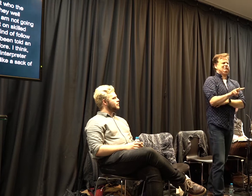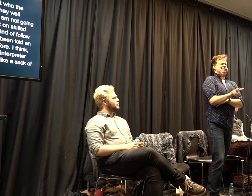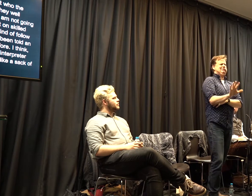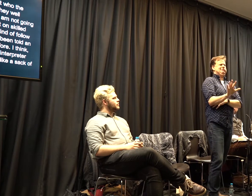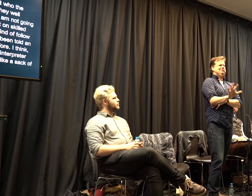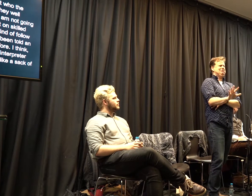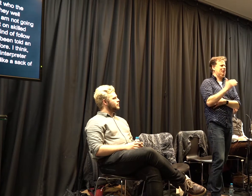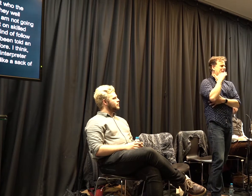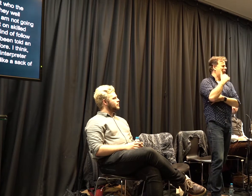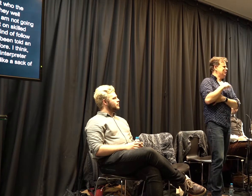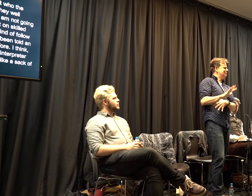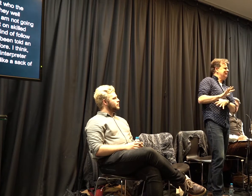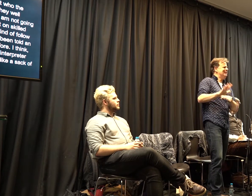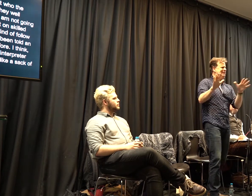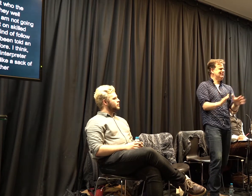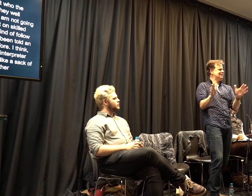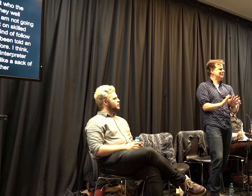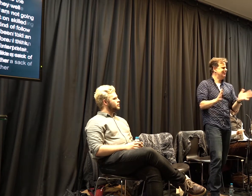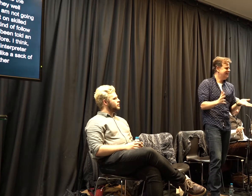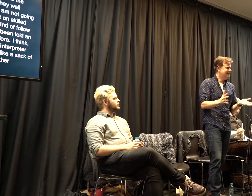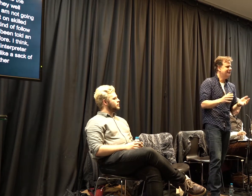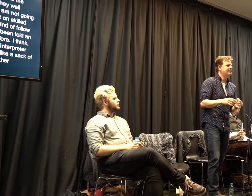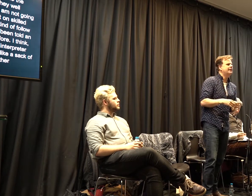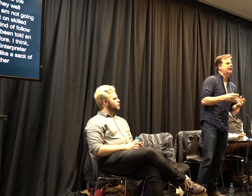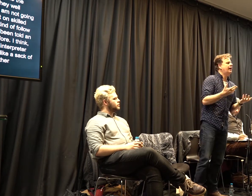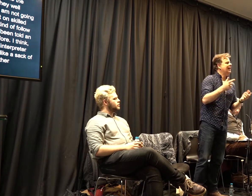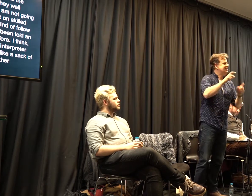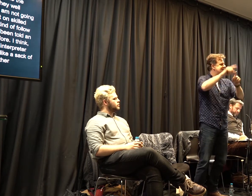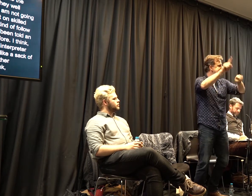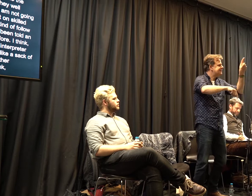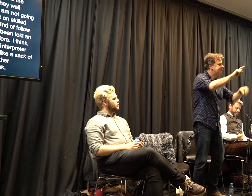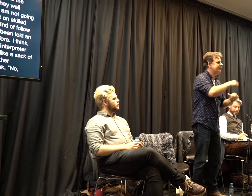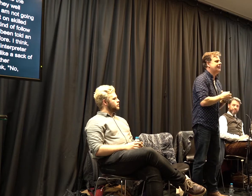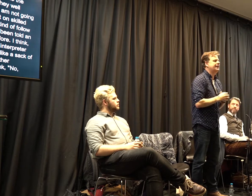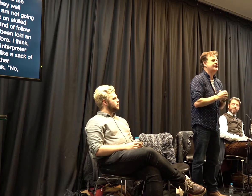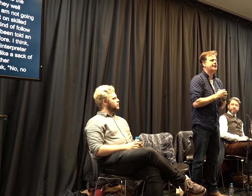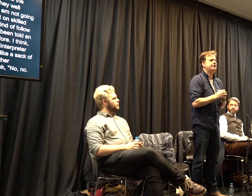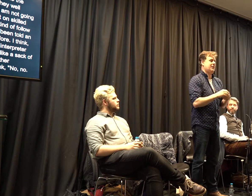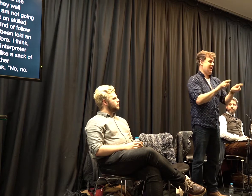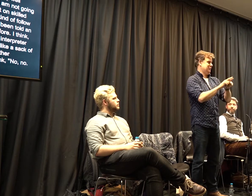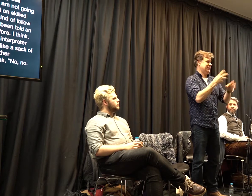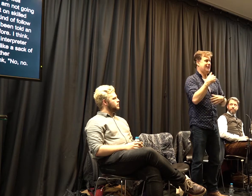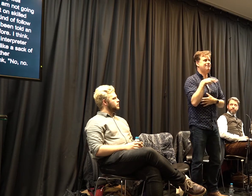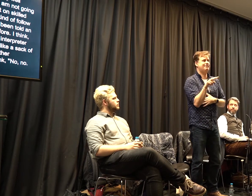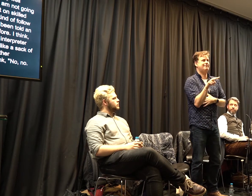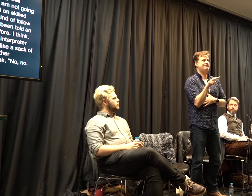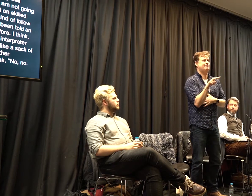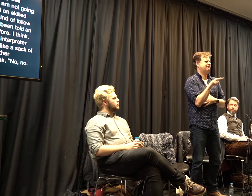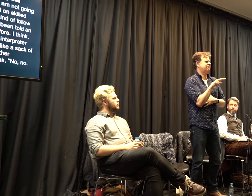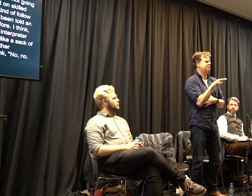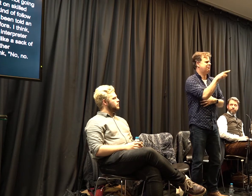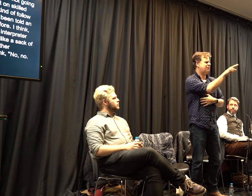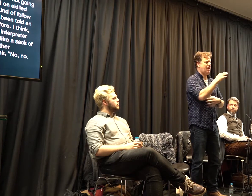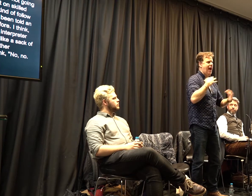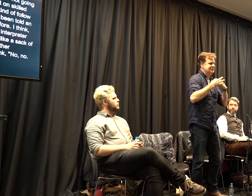interpreters who make it all about them. I was like, oh, no, stop. Dull it down. There's a variety of